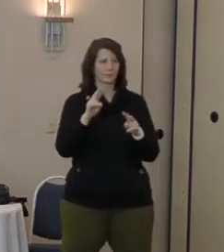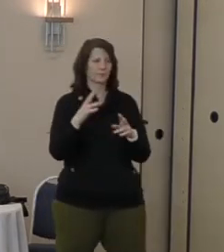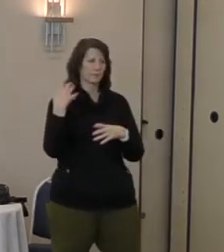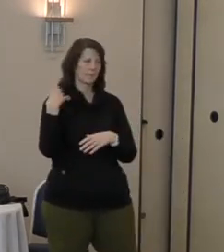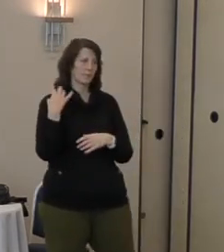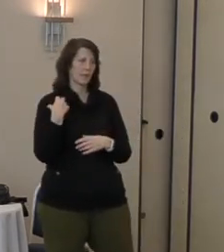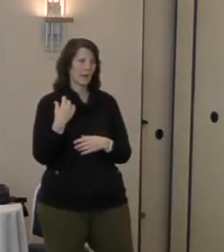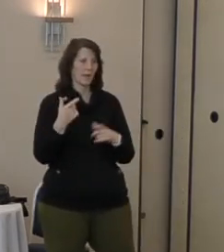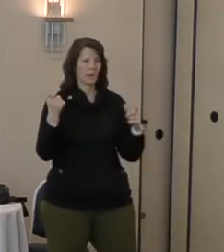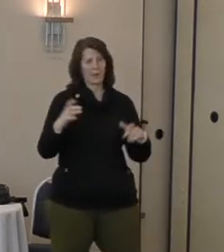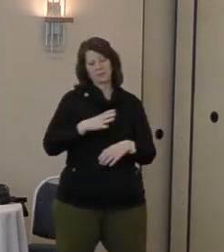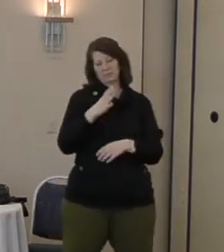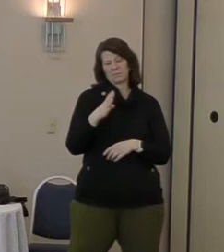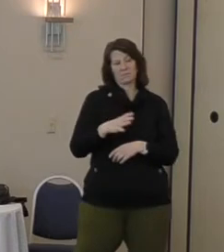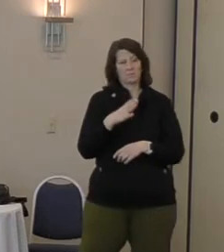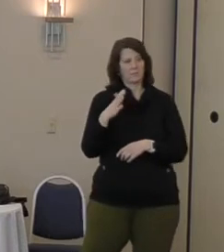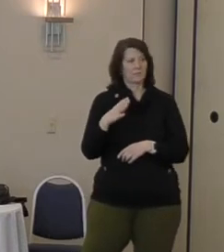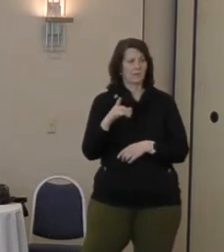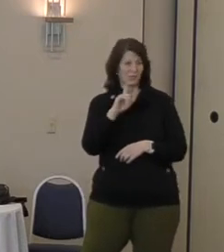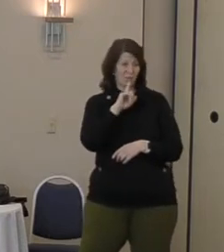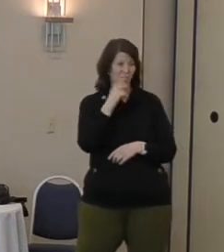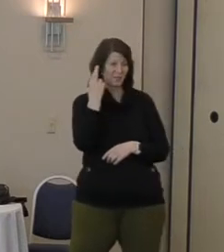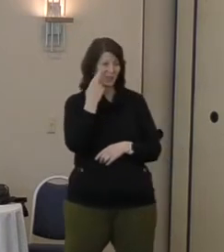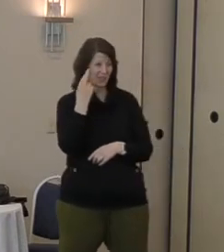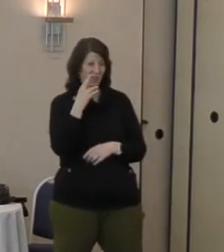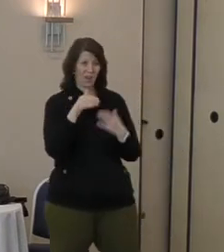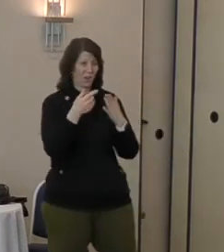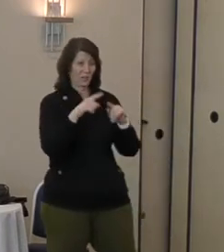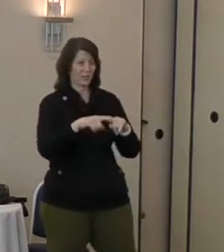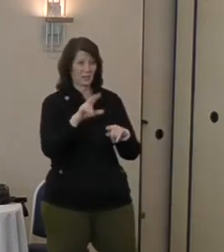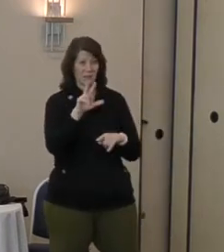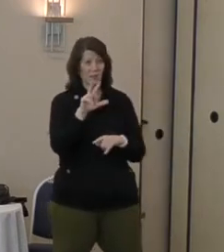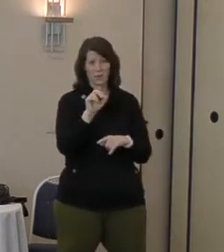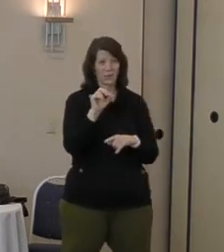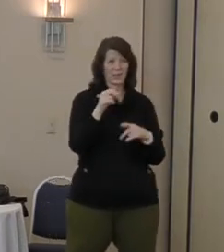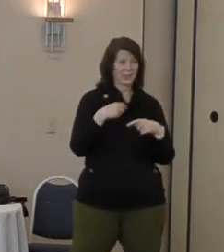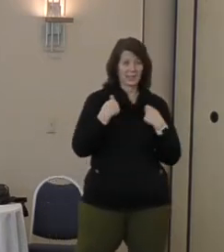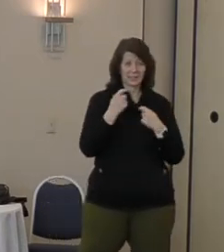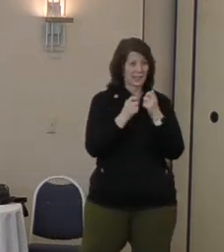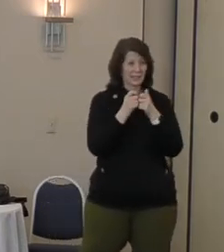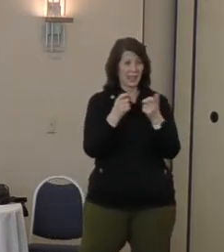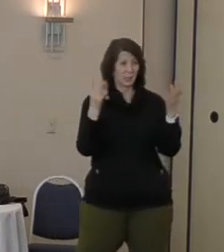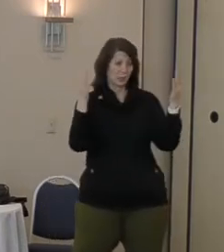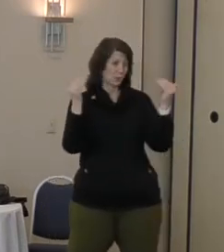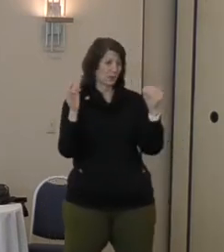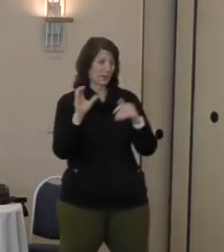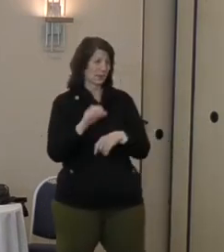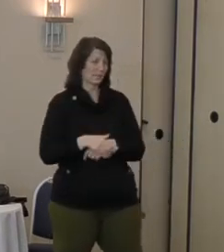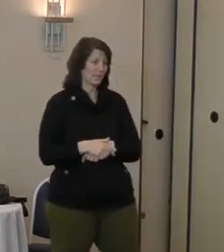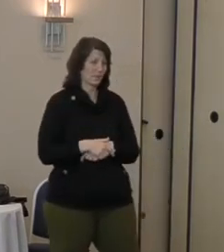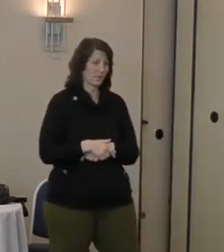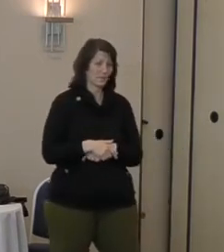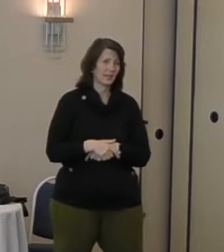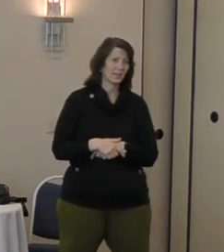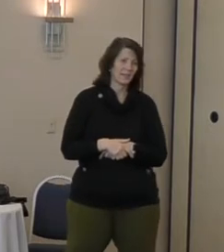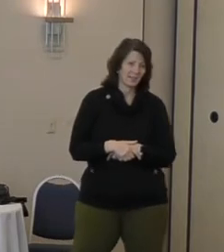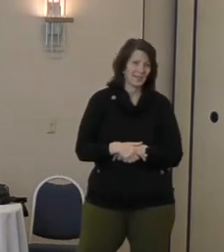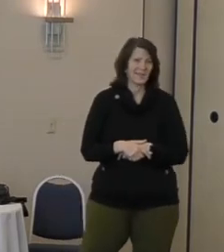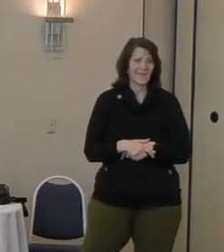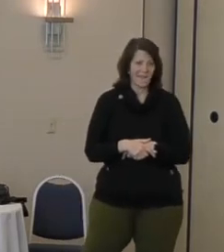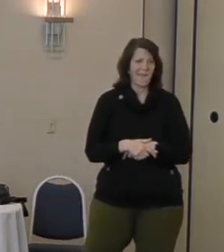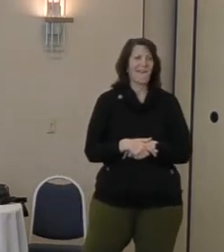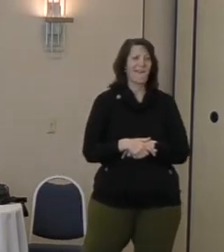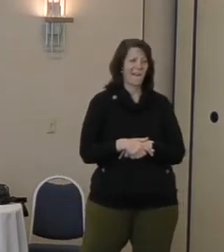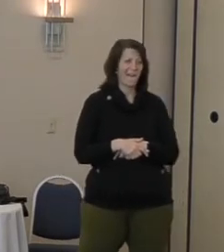coaches put in these big elaborate plays, and I'm like, you realize all of this depends on 30 teenagers doing exactly what you expect them to do. And relying on teenagers to